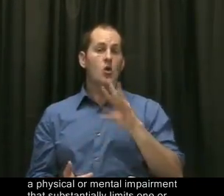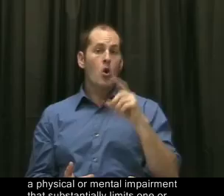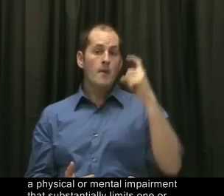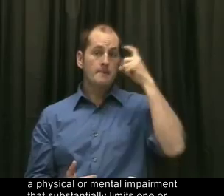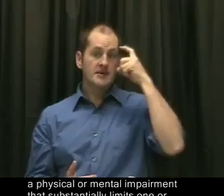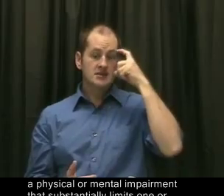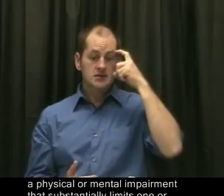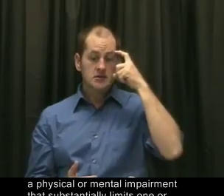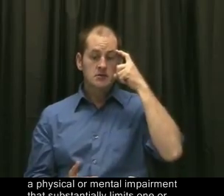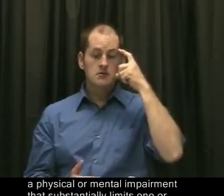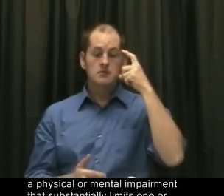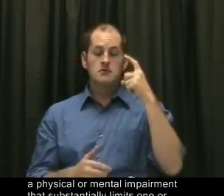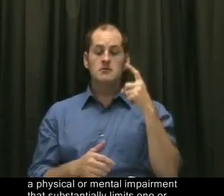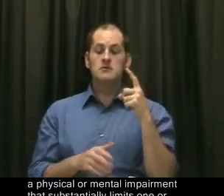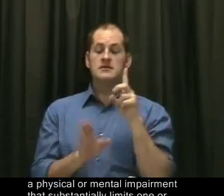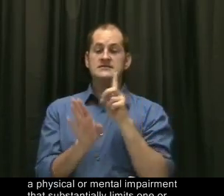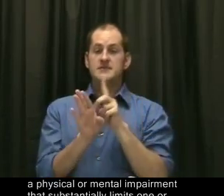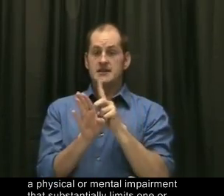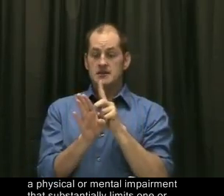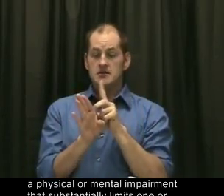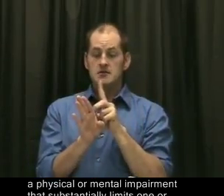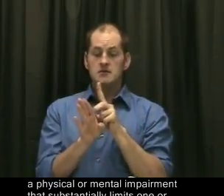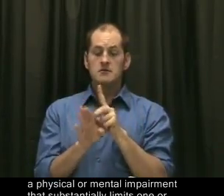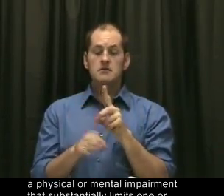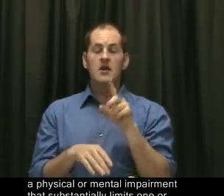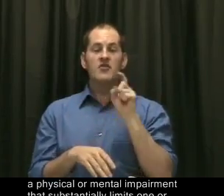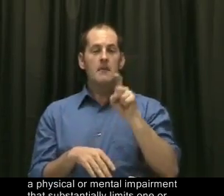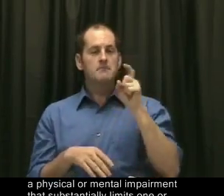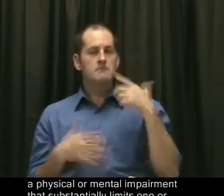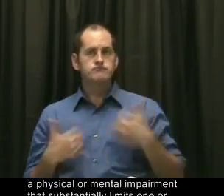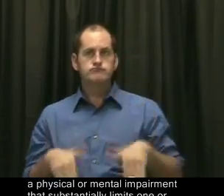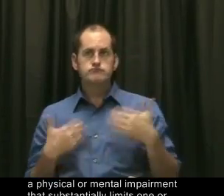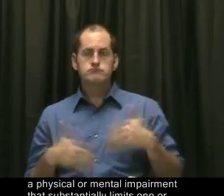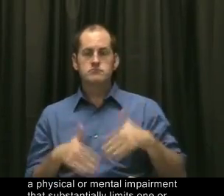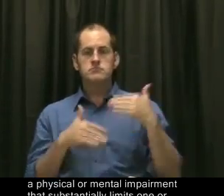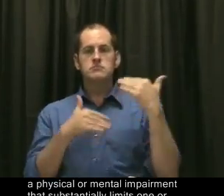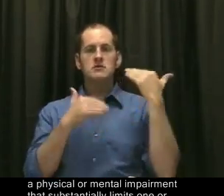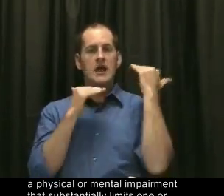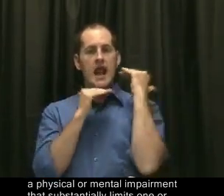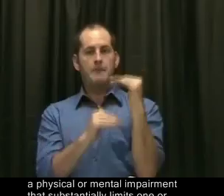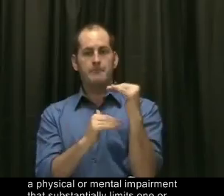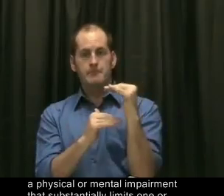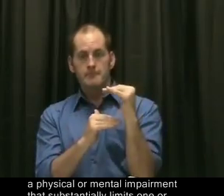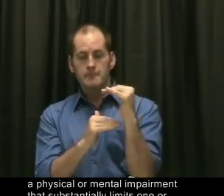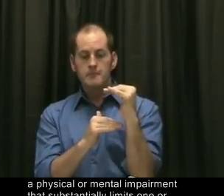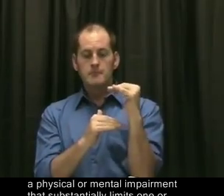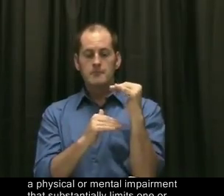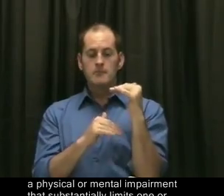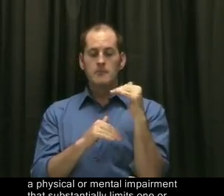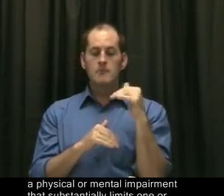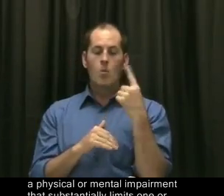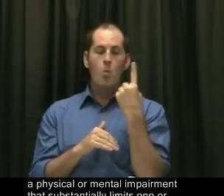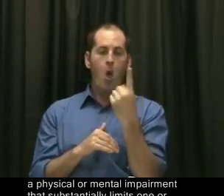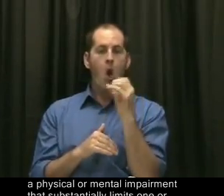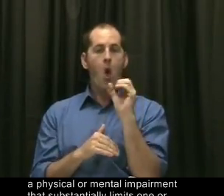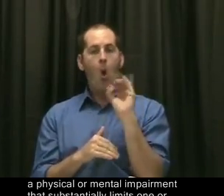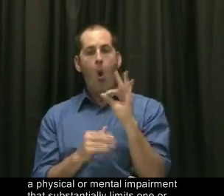a physical or mental impairment that substantially limits one or more major life activities,